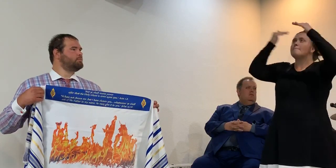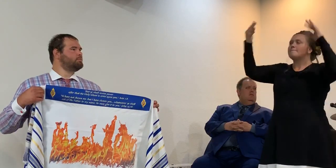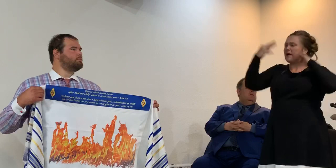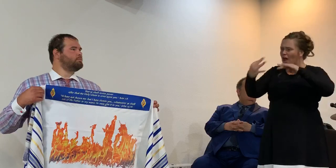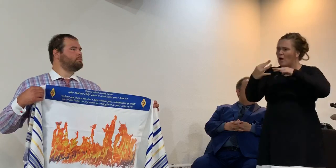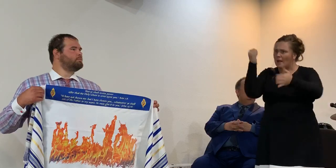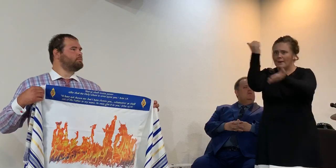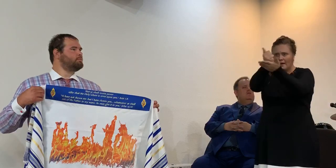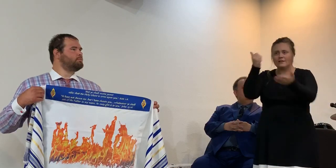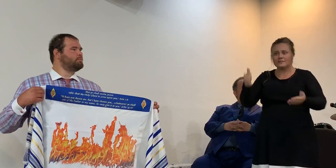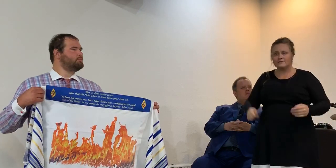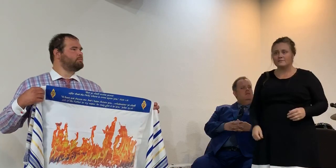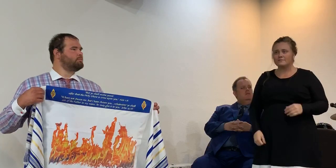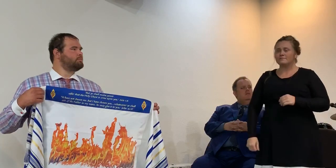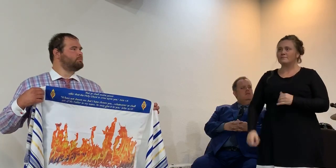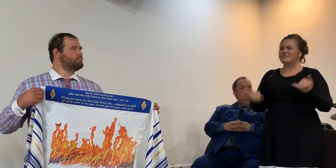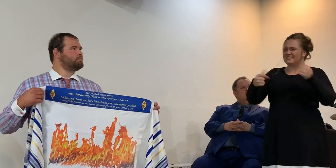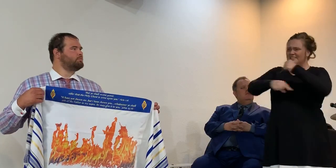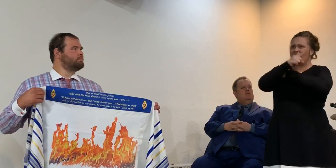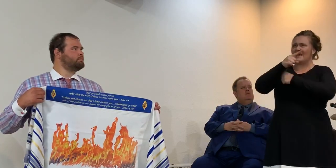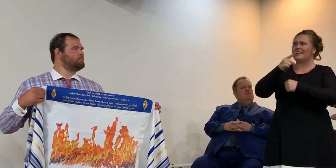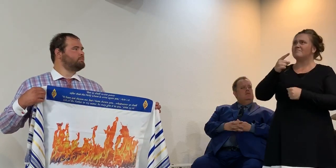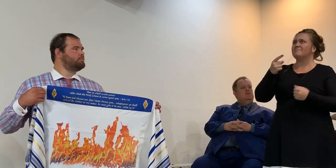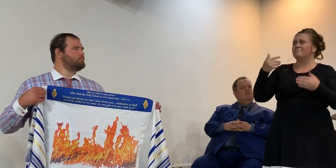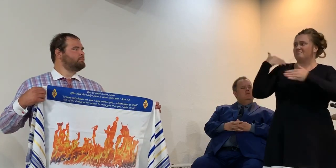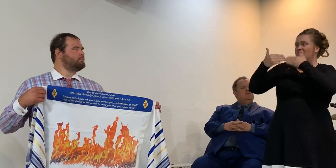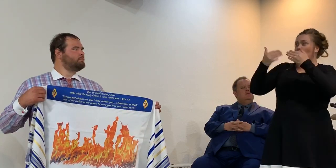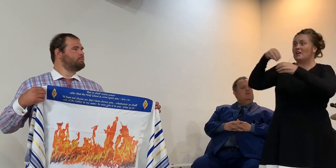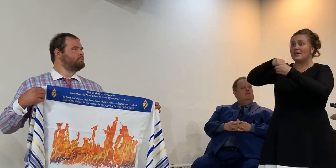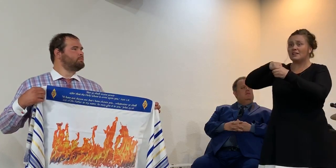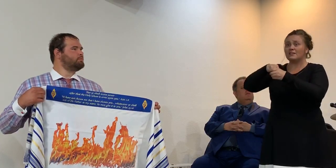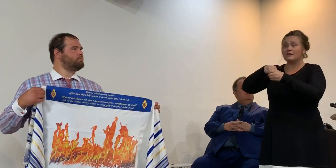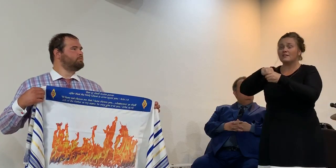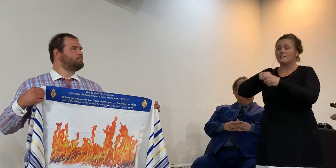battles, amen, in this day and age that we're in. We have to